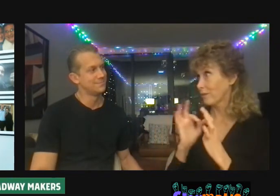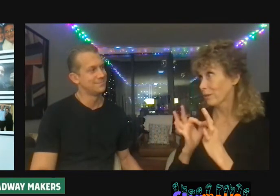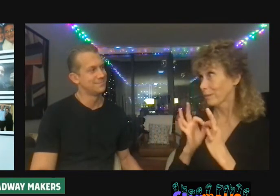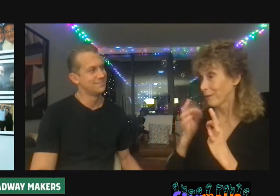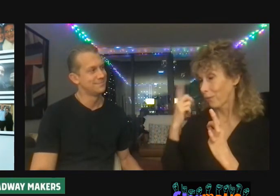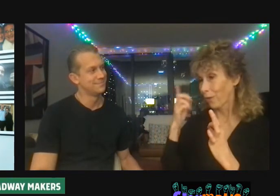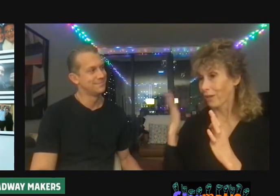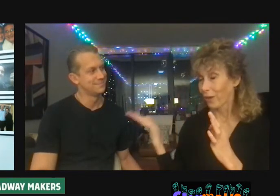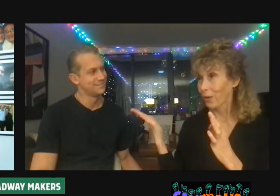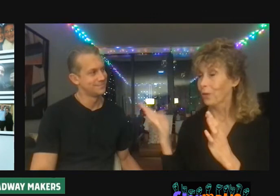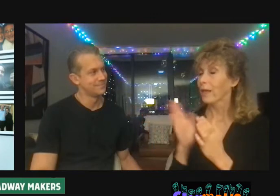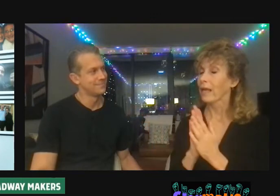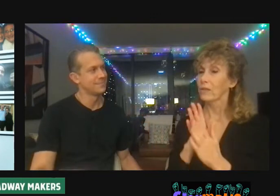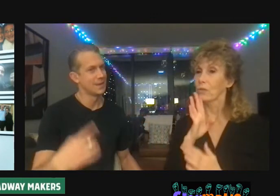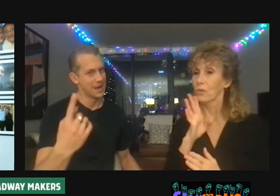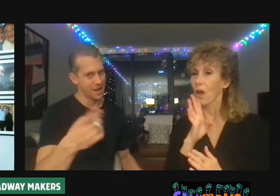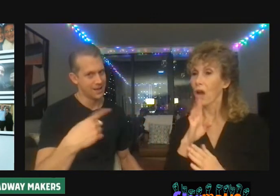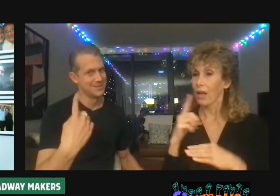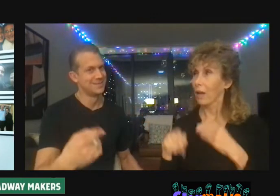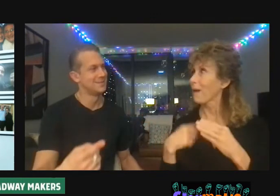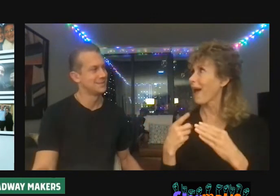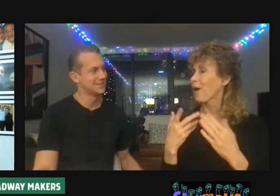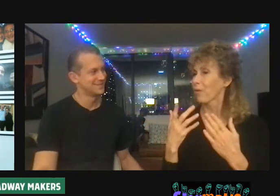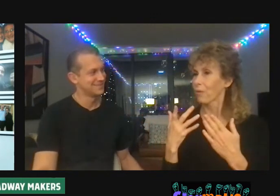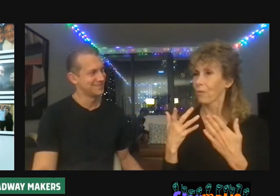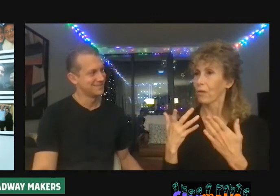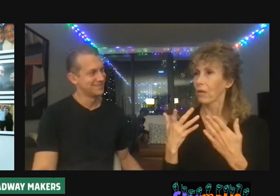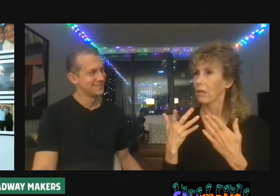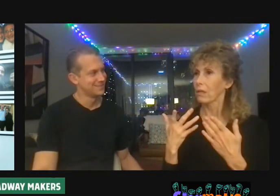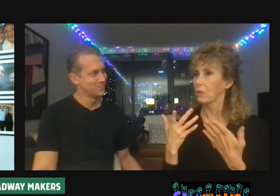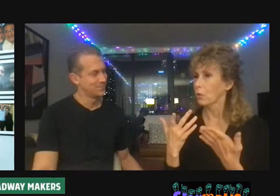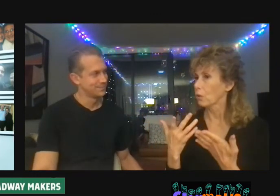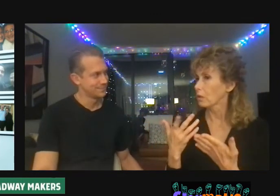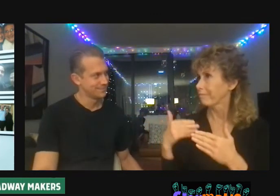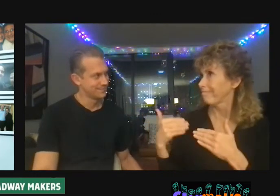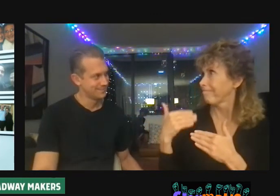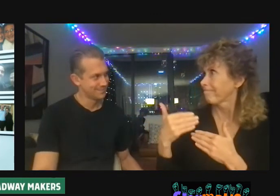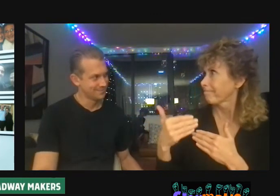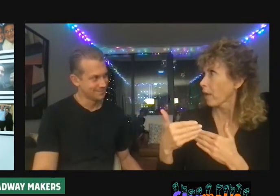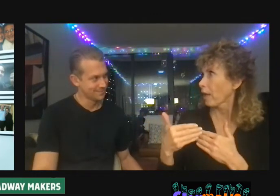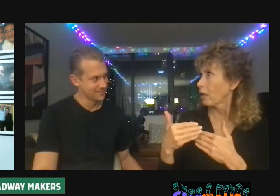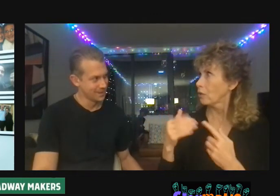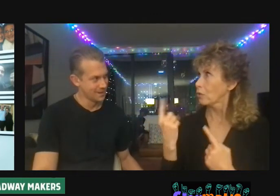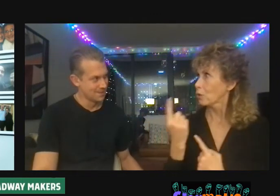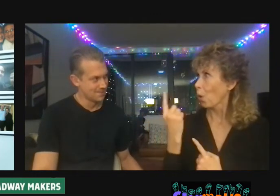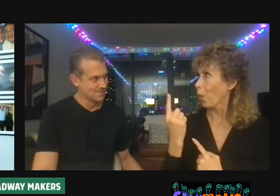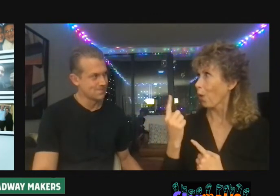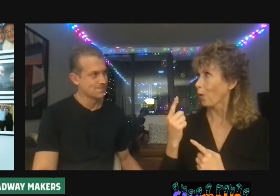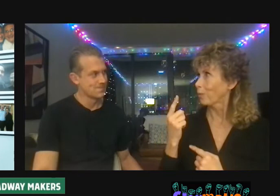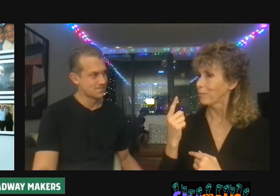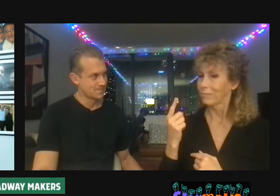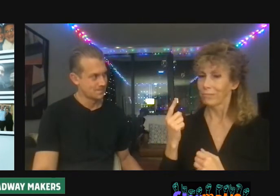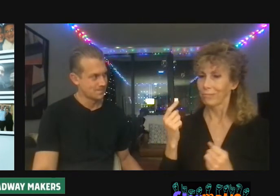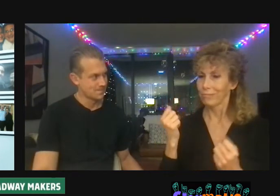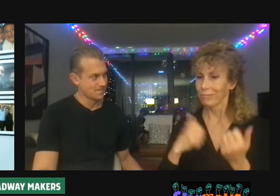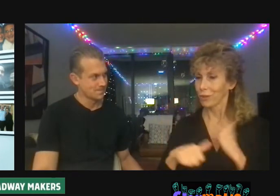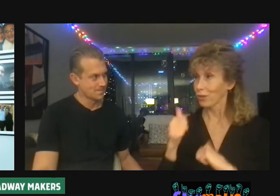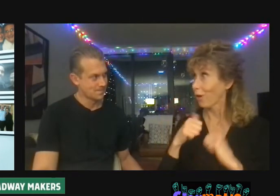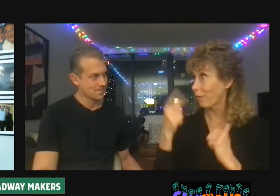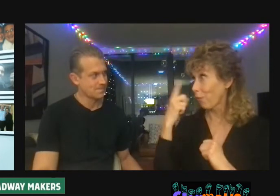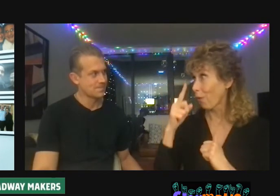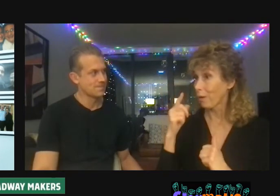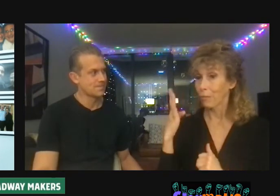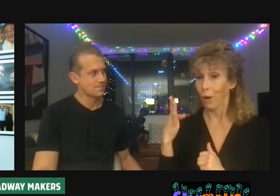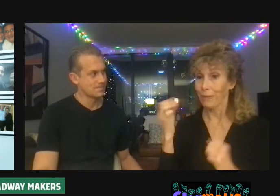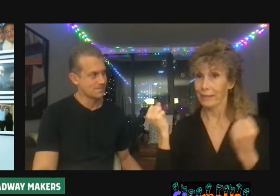Can you talk about your upcoming solo show for Broadway signs and the work